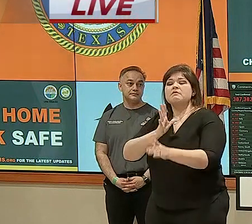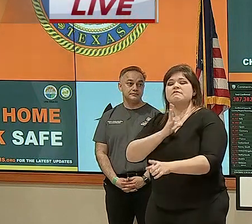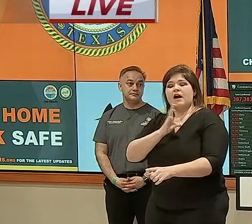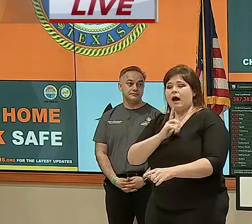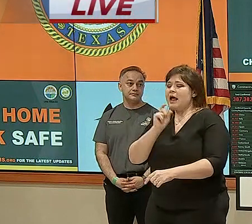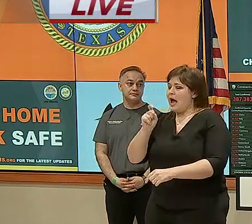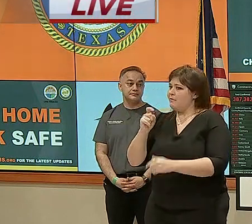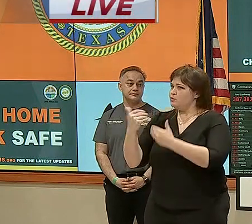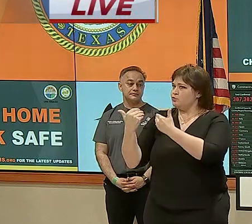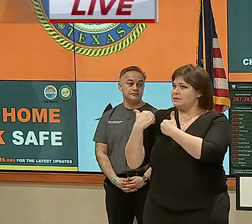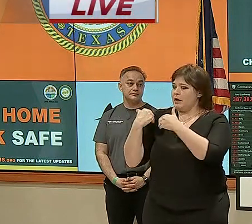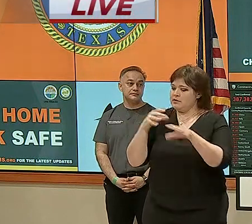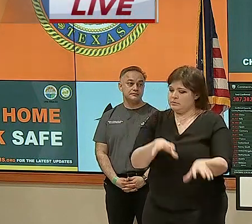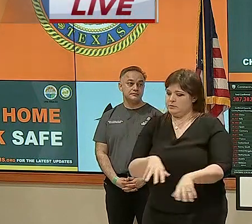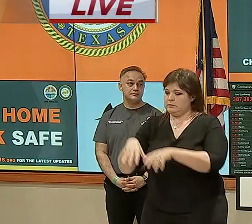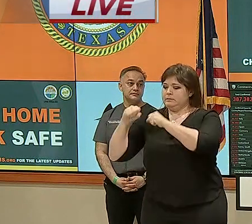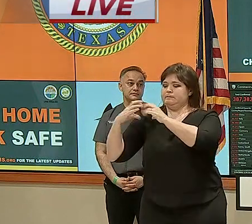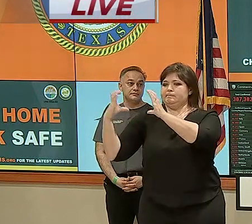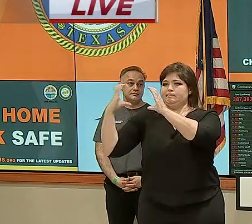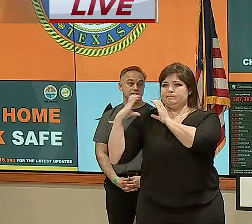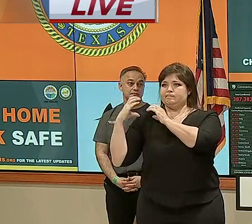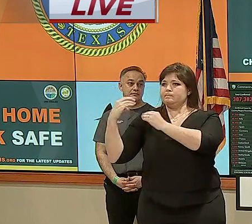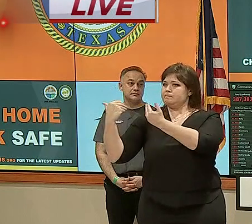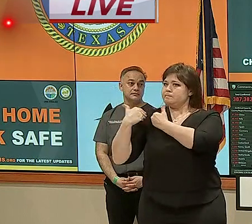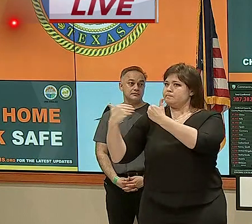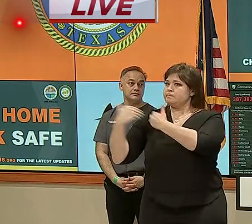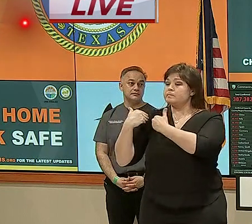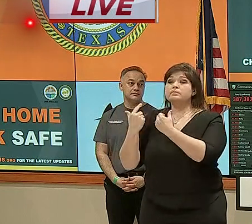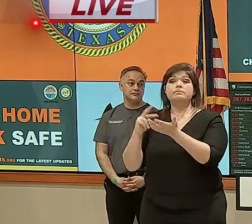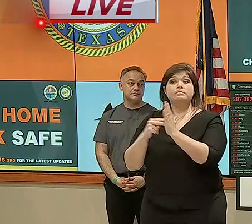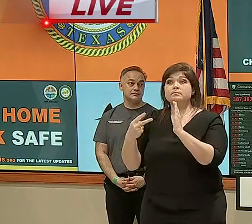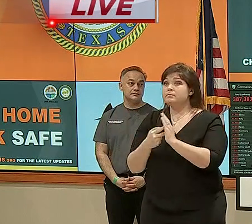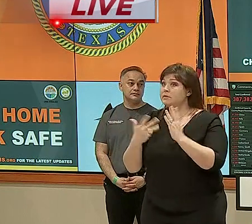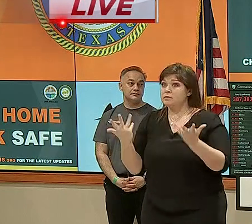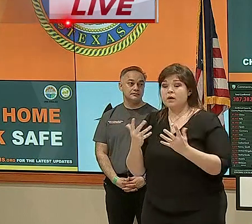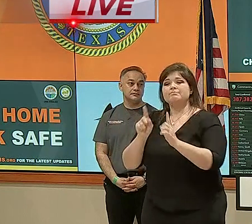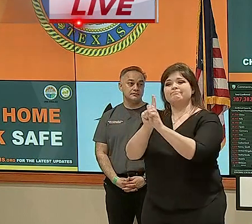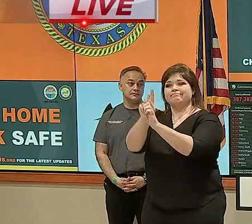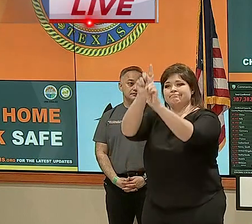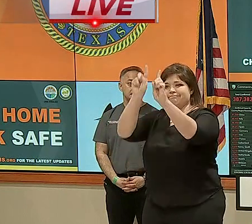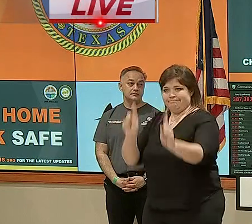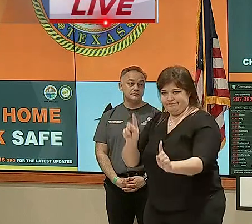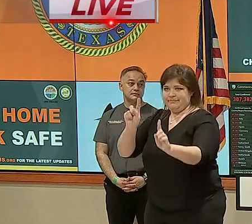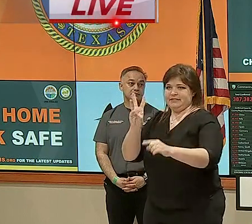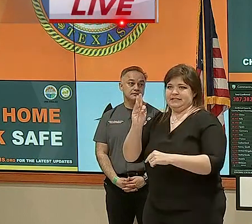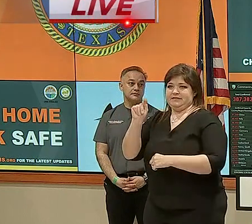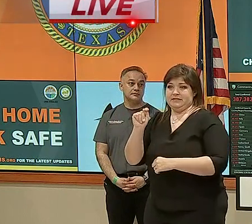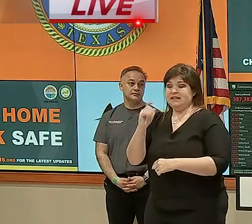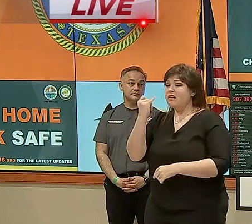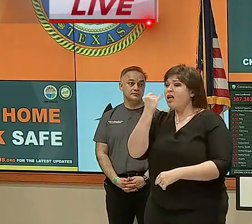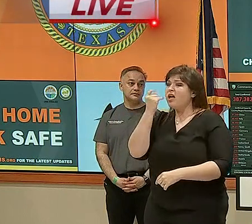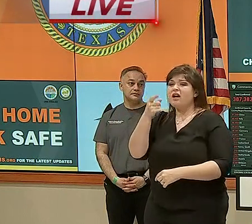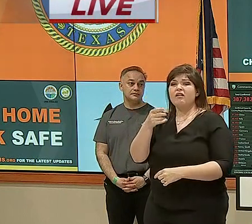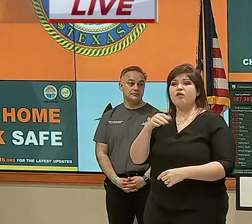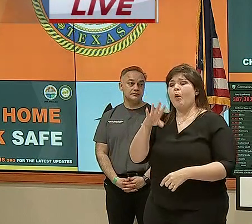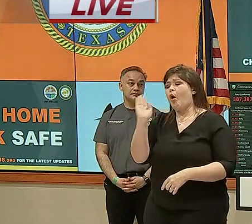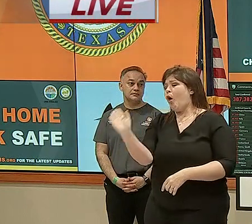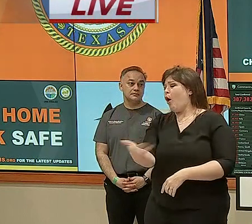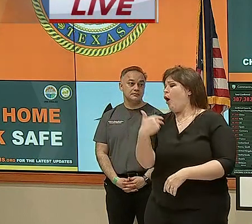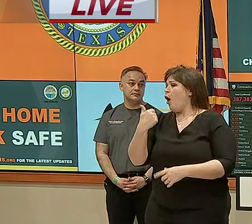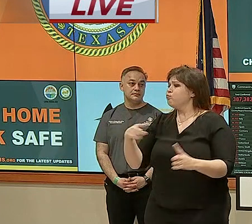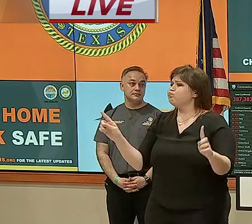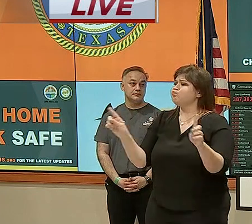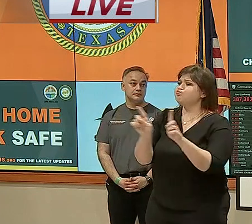the social distancing. And if you do not do that, then again, we are working against each other's